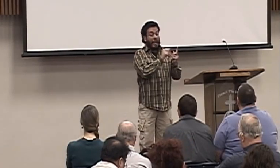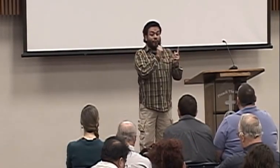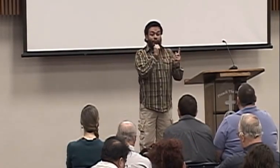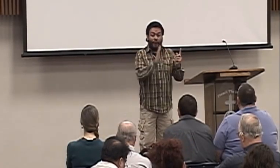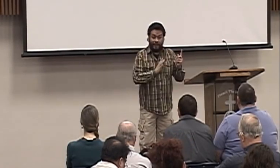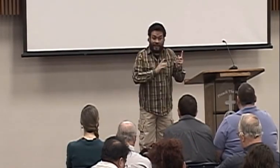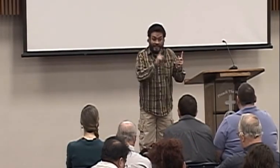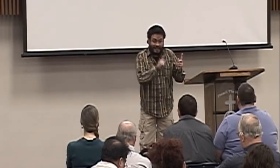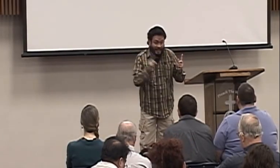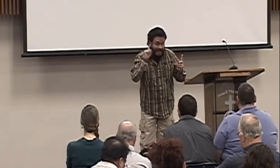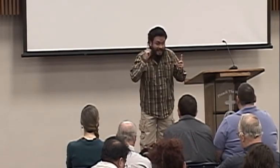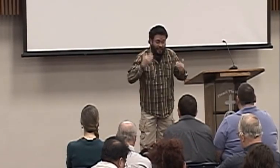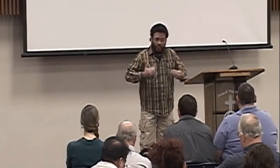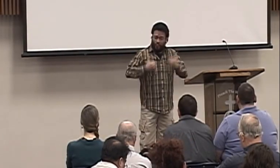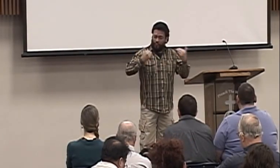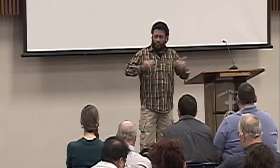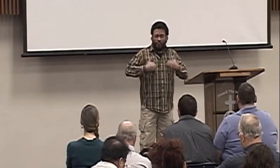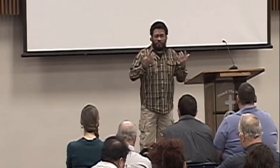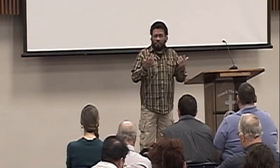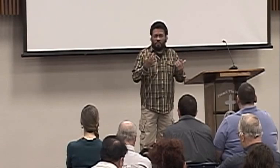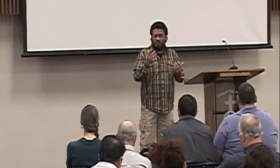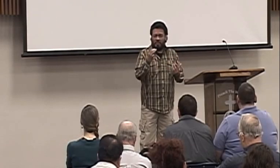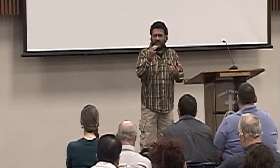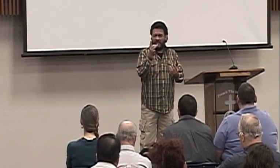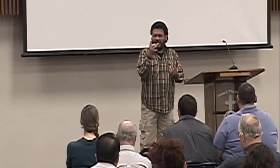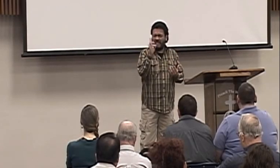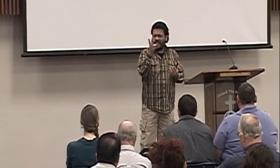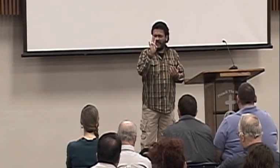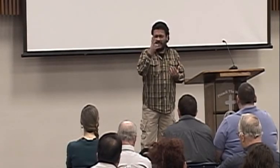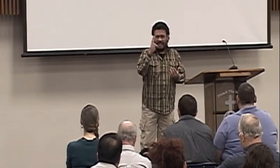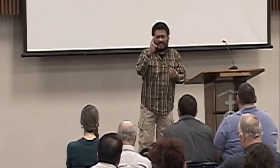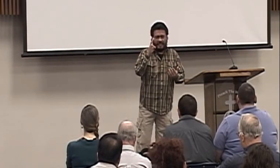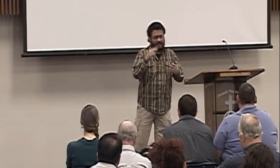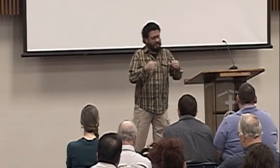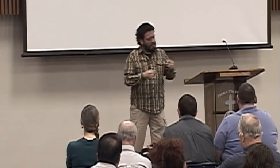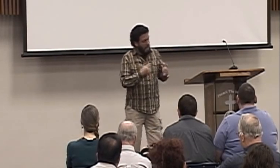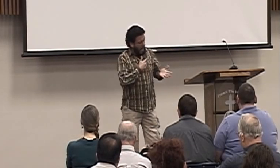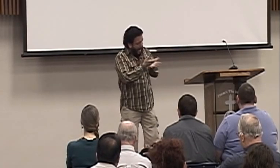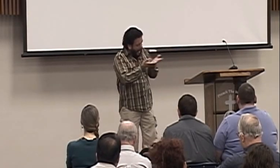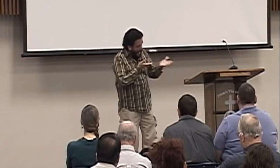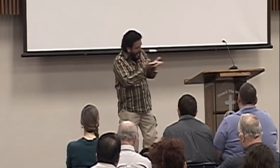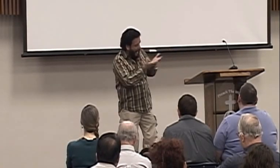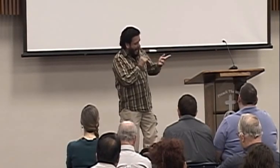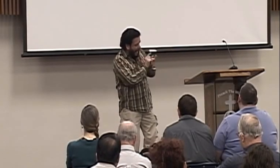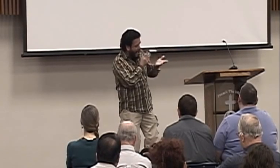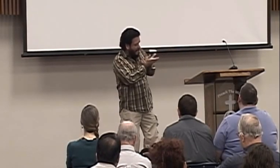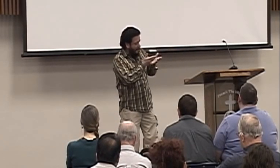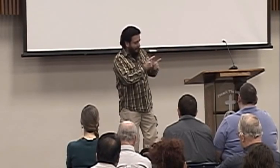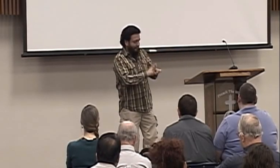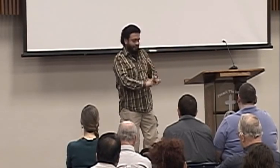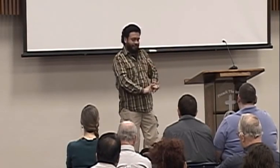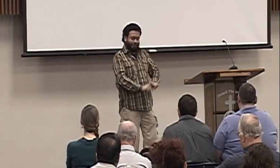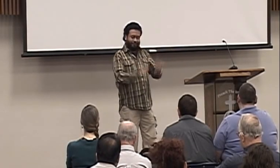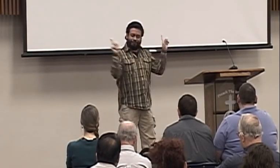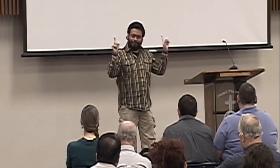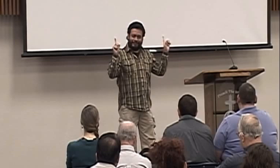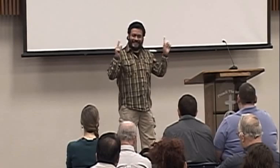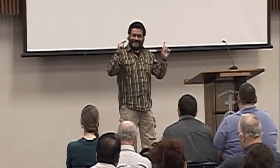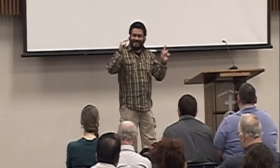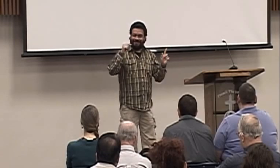We got there, we met. There's a deaf girl there, maybe 17. I met, talked to her, but wow, it's